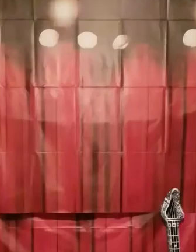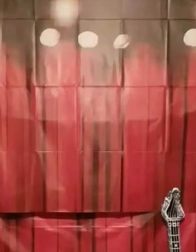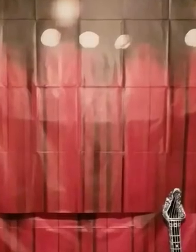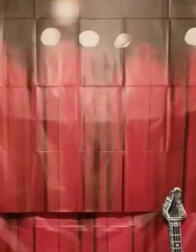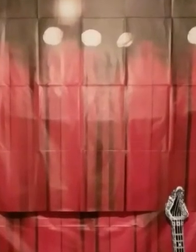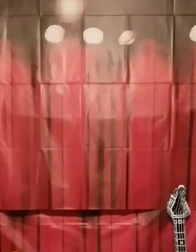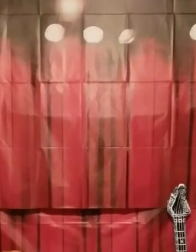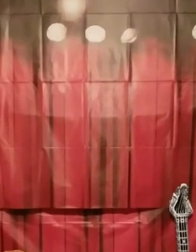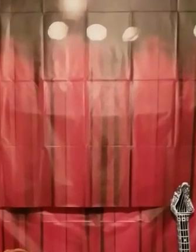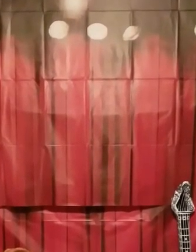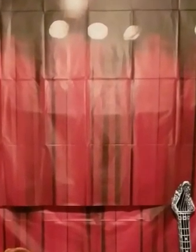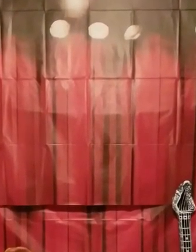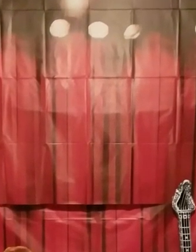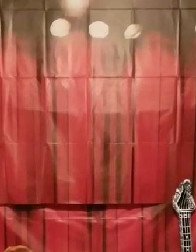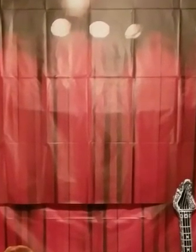I